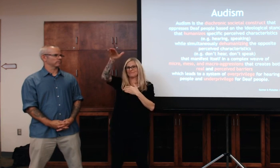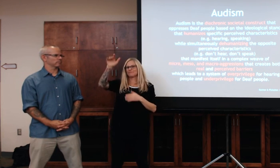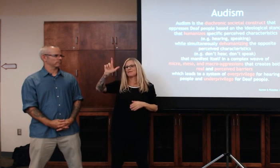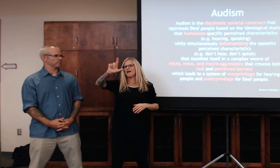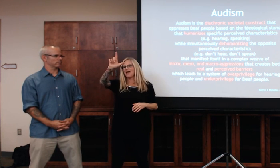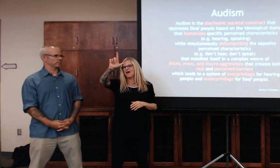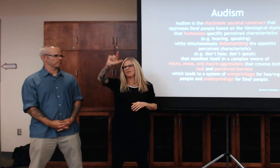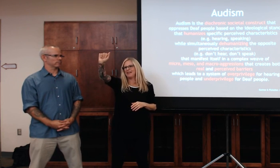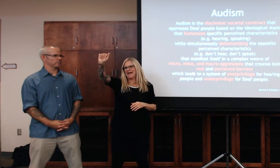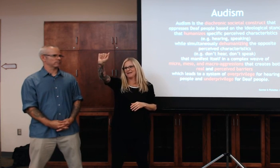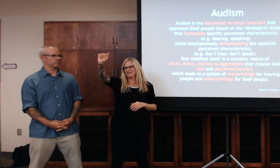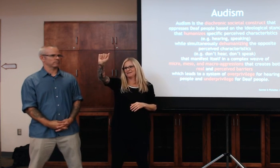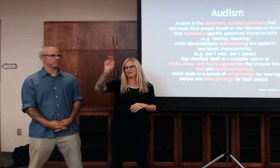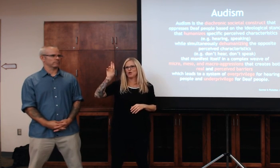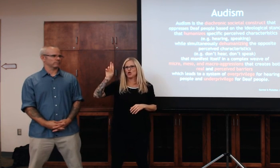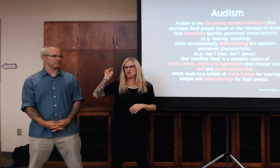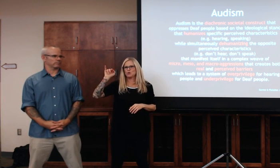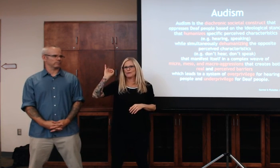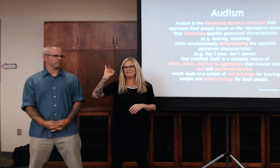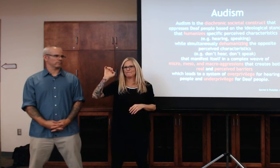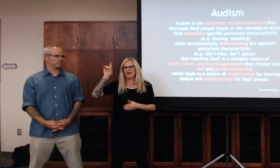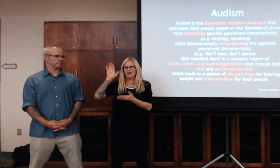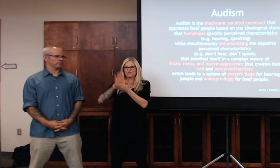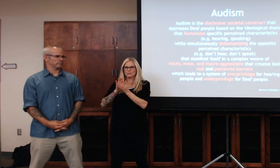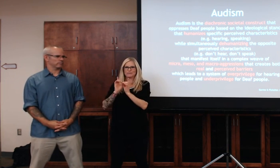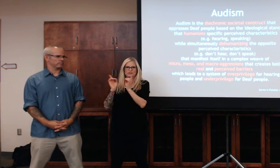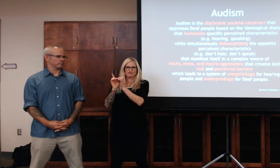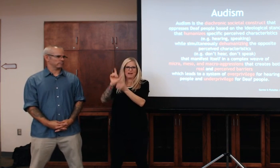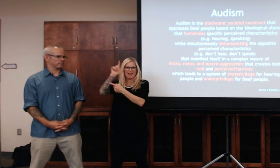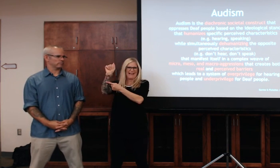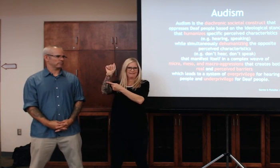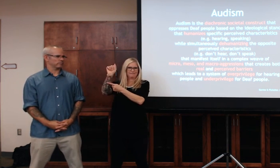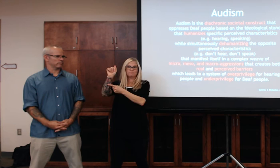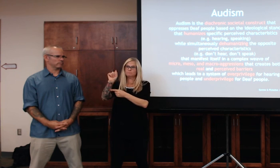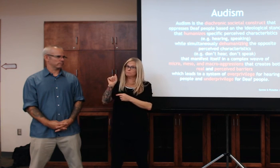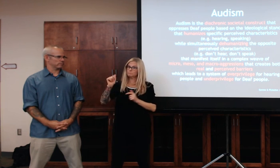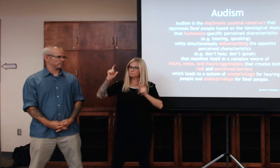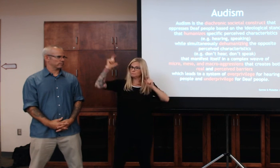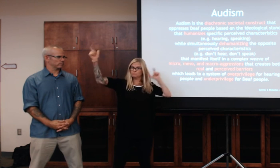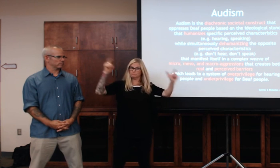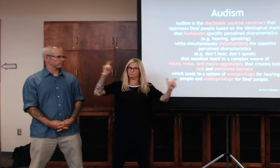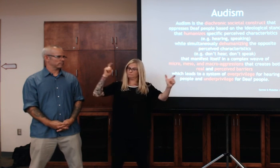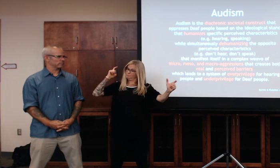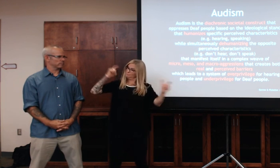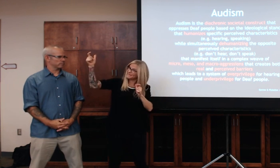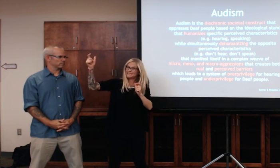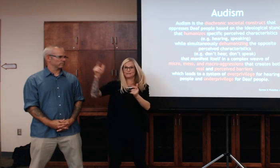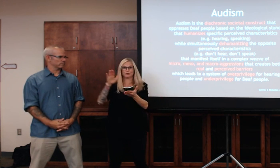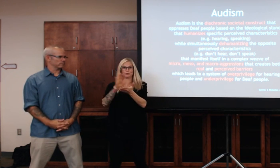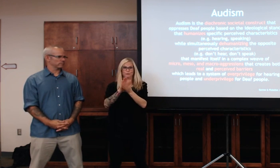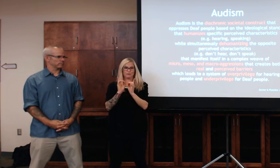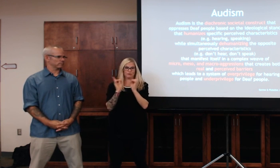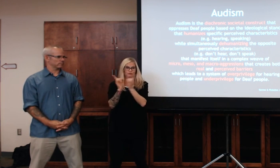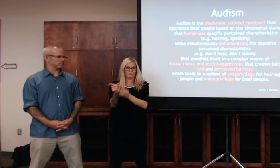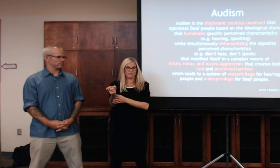and raised, is LAUSD, Los Angeles Unified School District. It's a huge, huge school district.